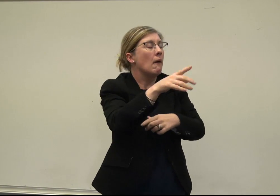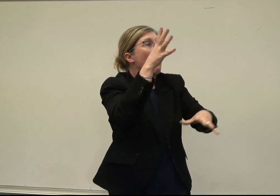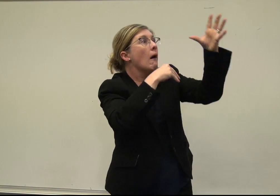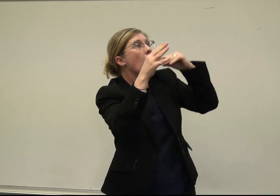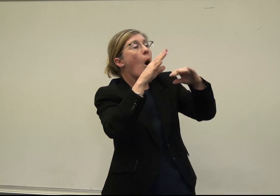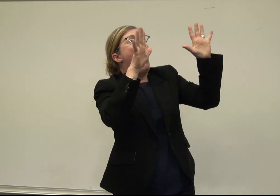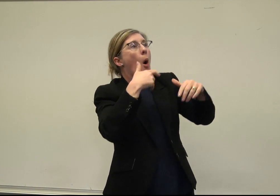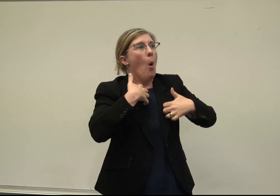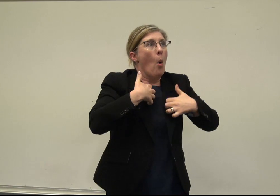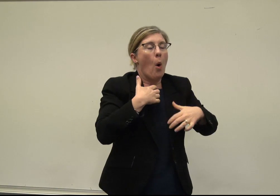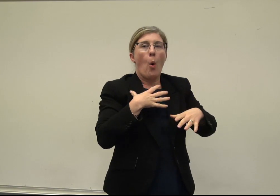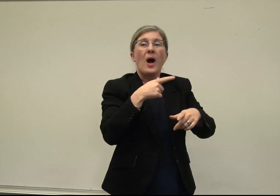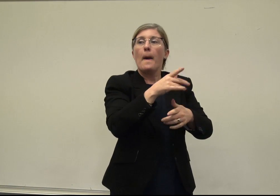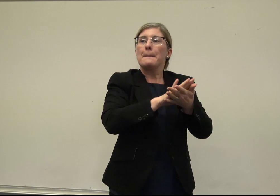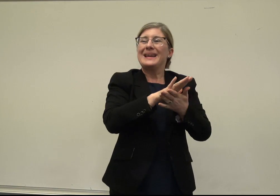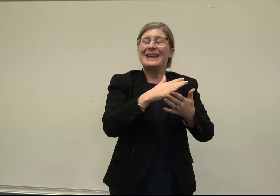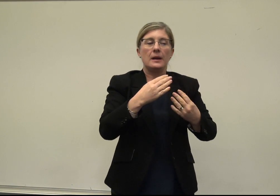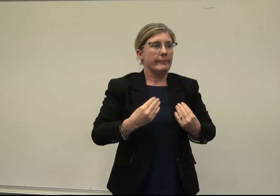use the languages.